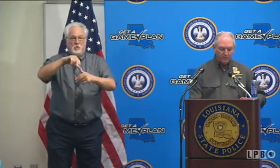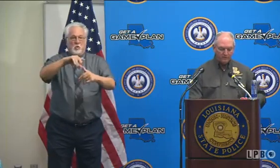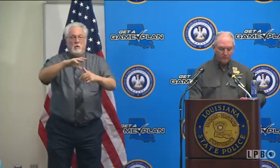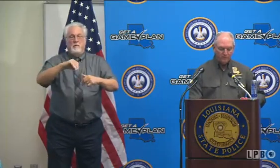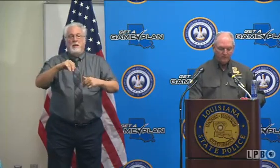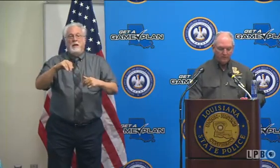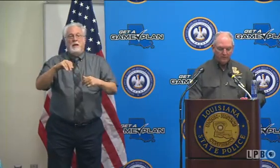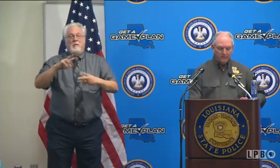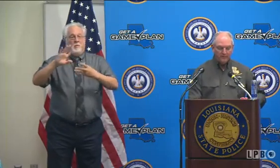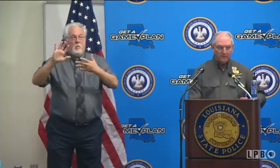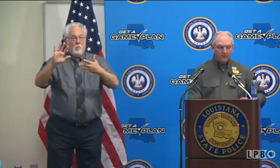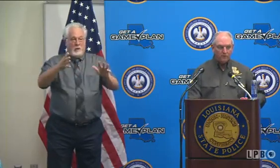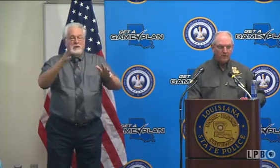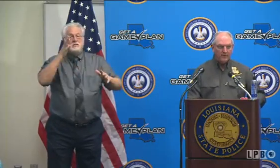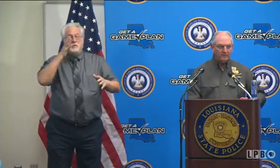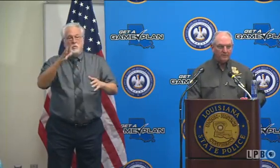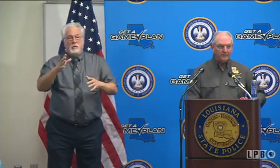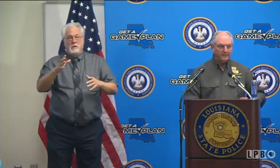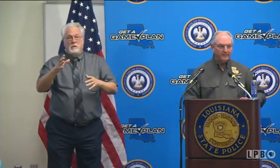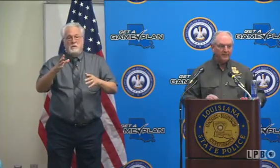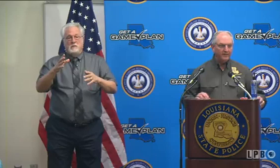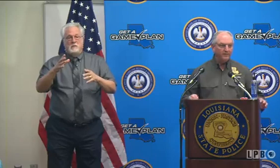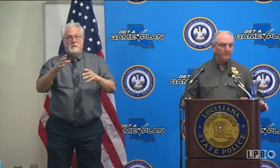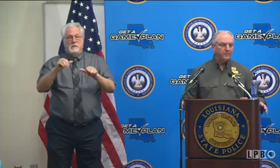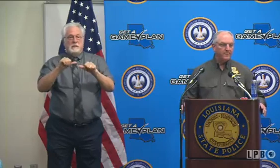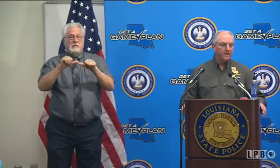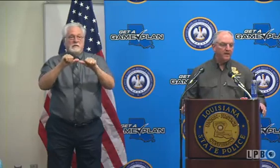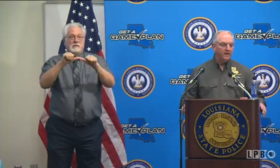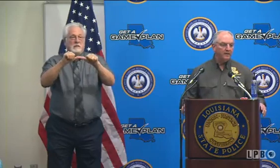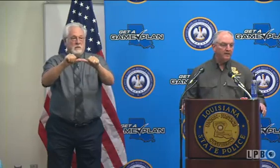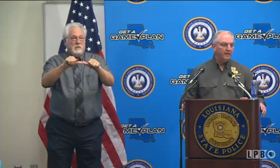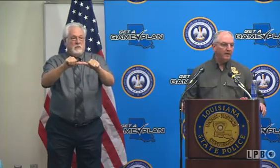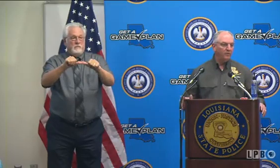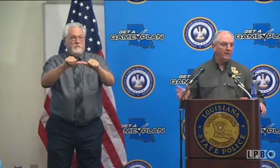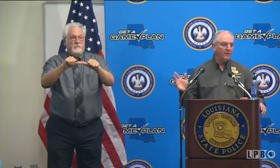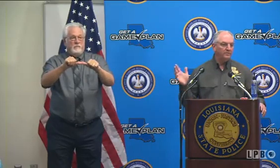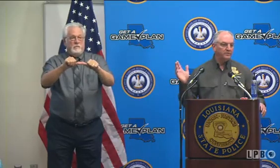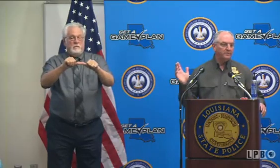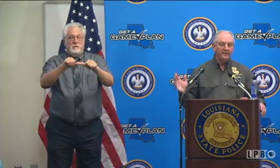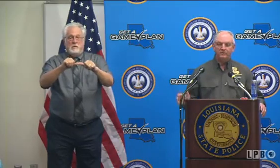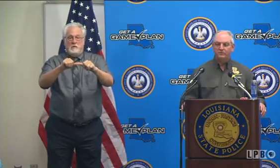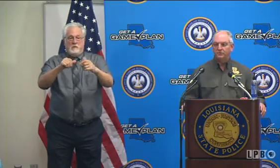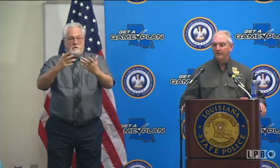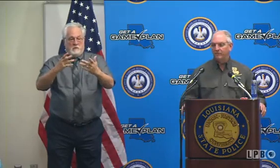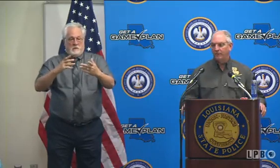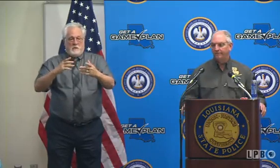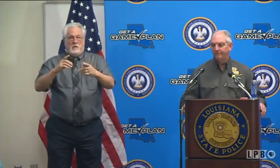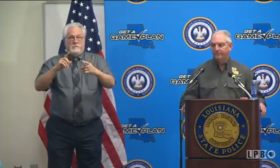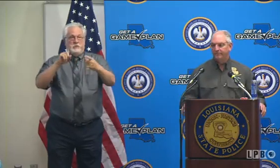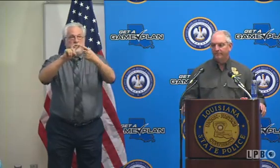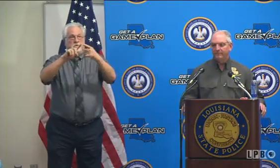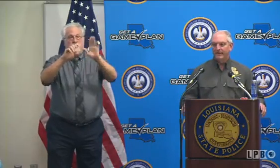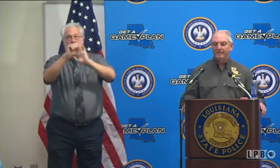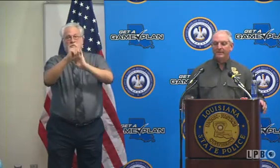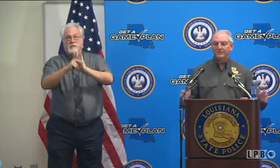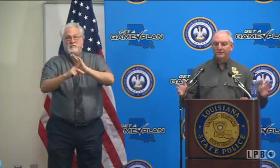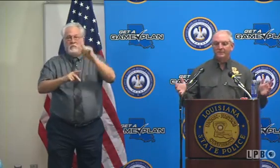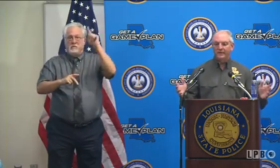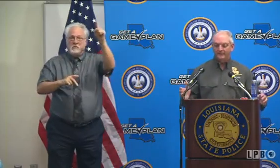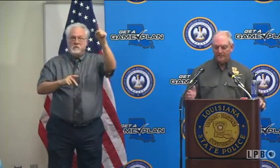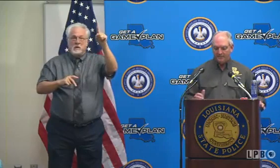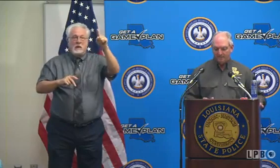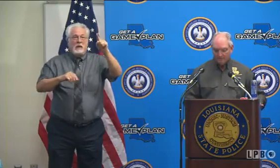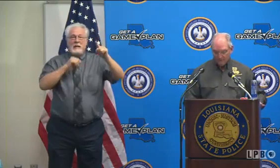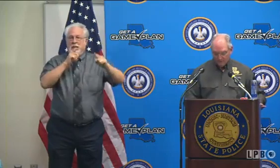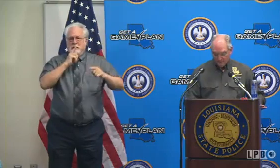force winds are forecasted to continue all the way up just about to Shreveport. I'm not sure